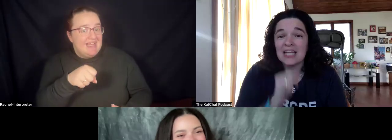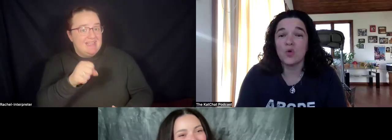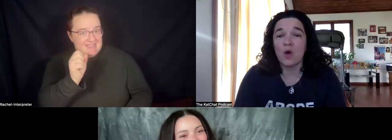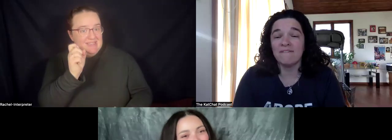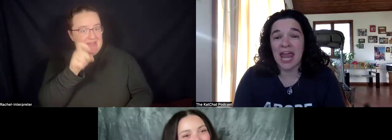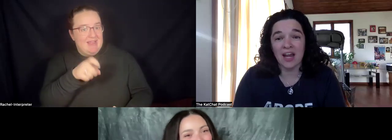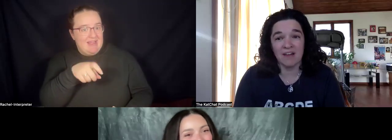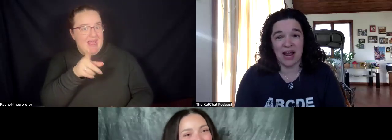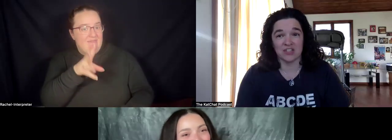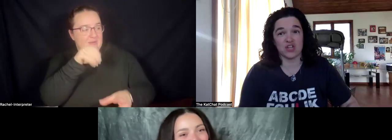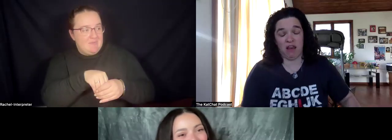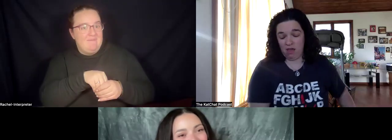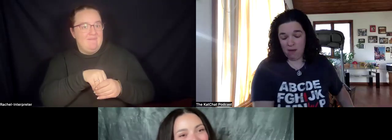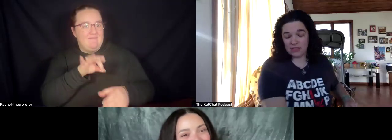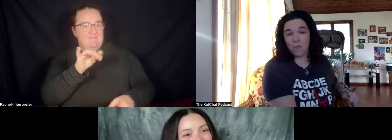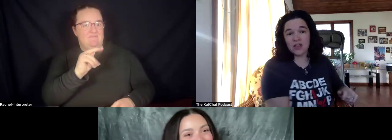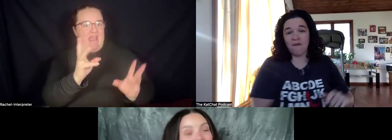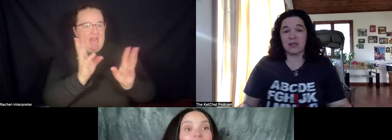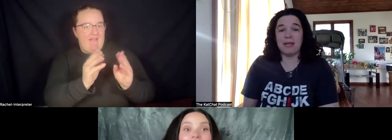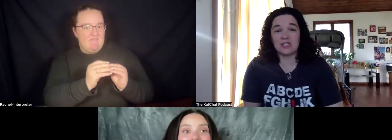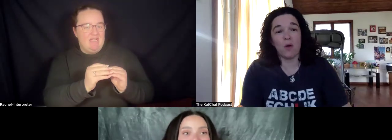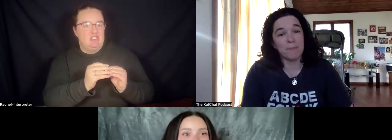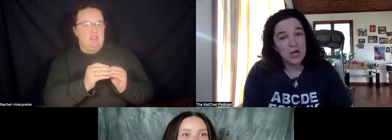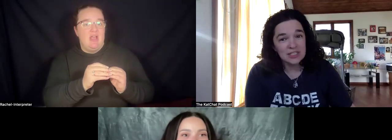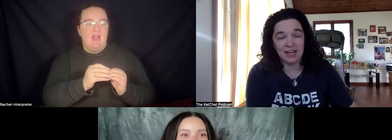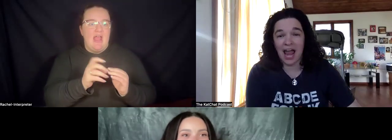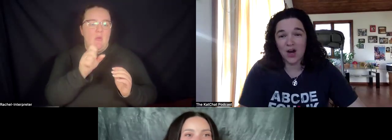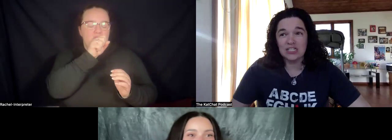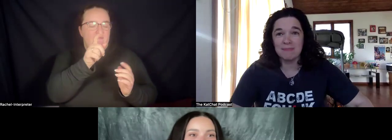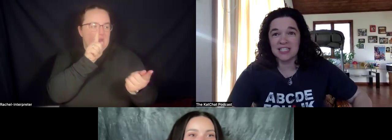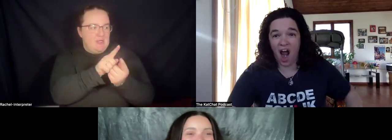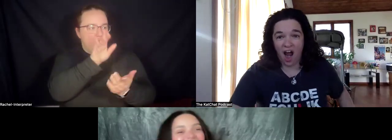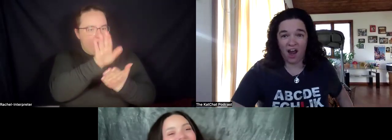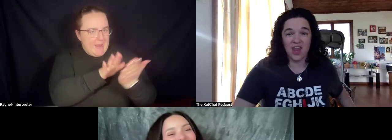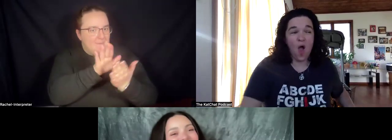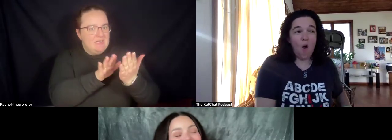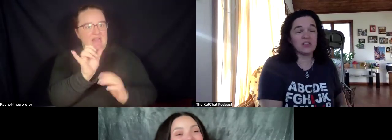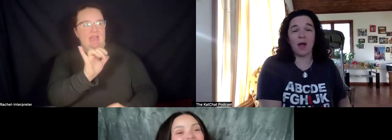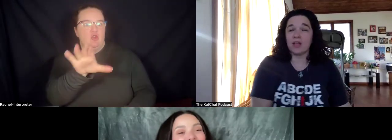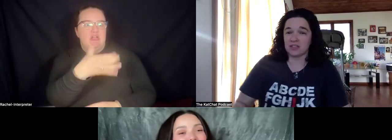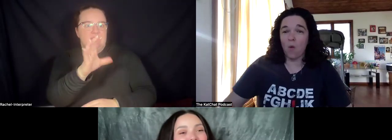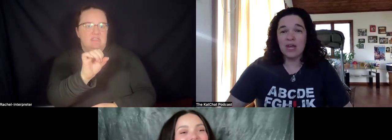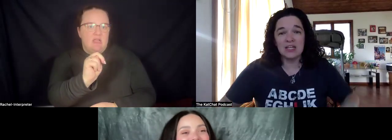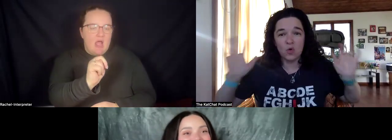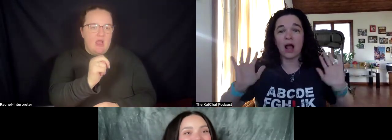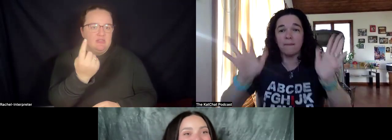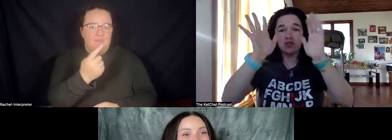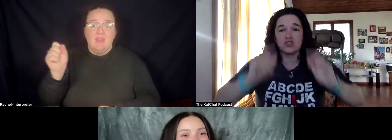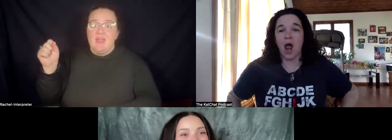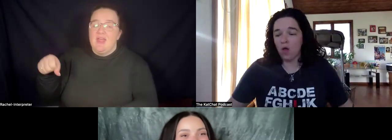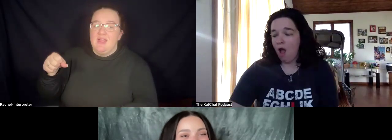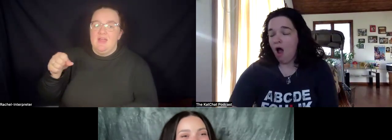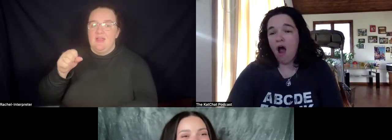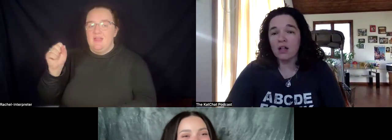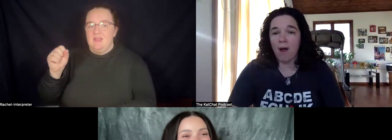We've got to get you in a band convention. Because I would love to meet you in person like Christmas Con or That something. would So we be, need to like